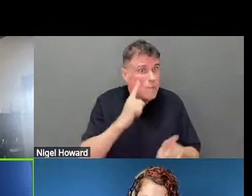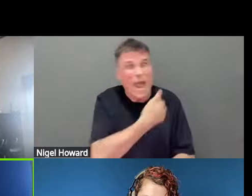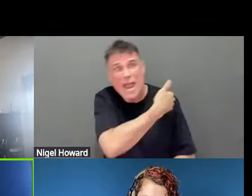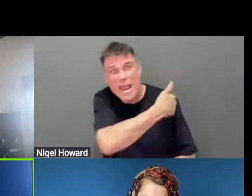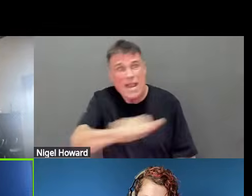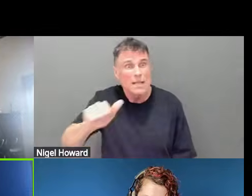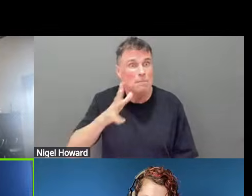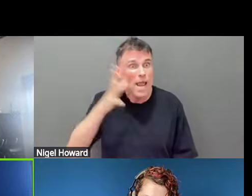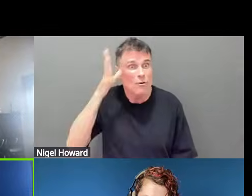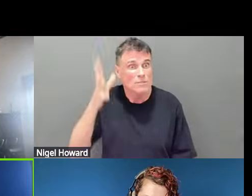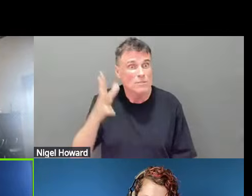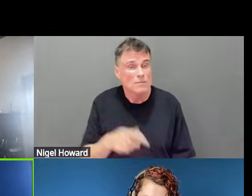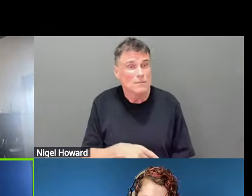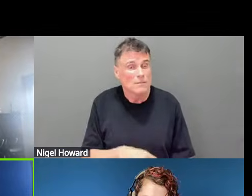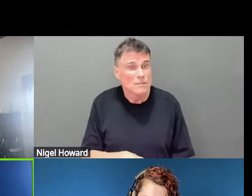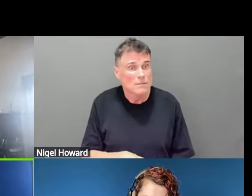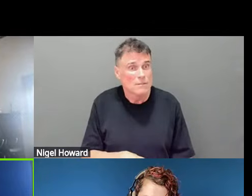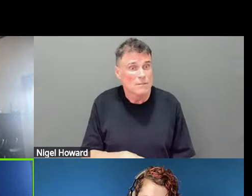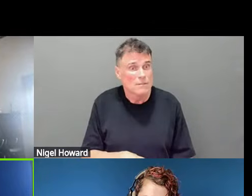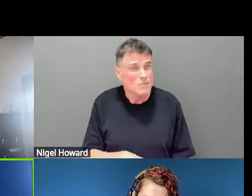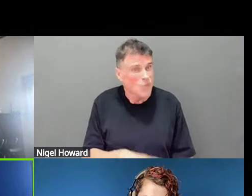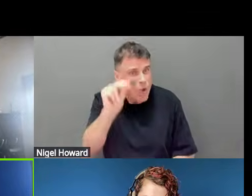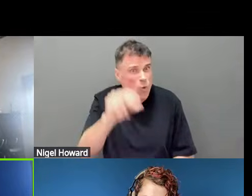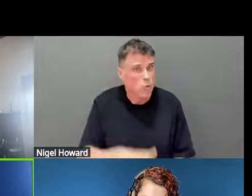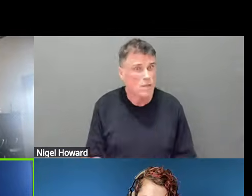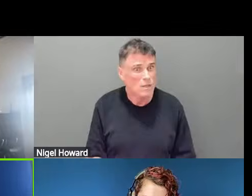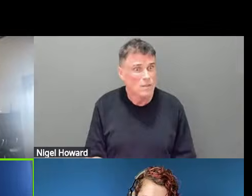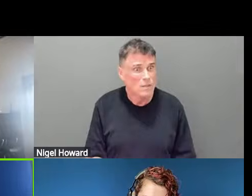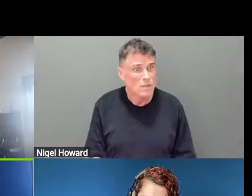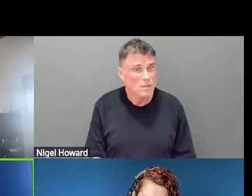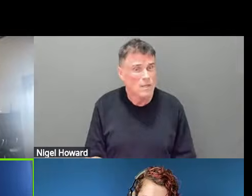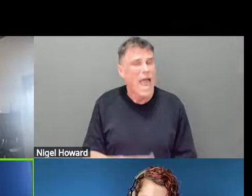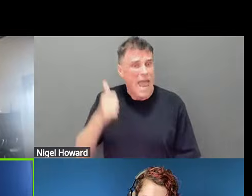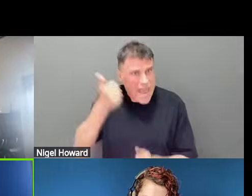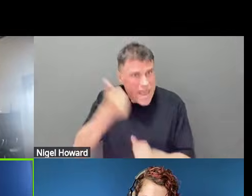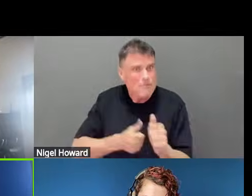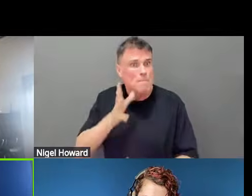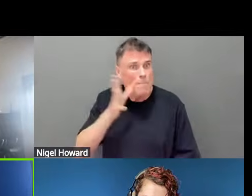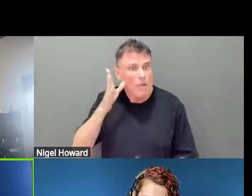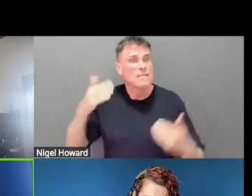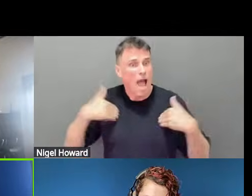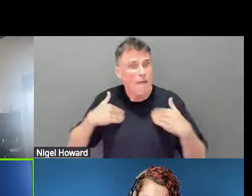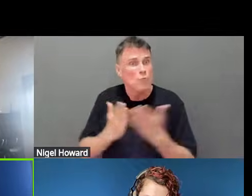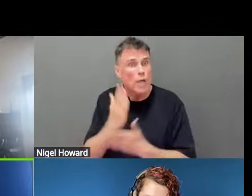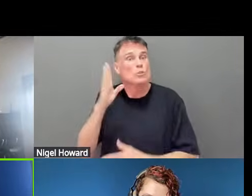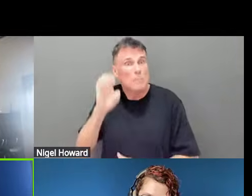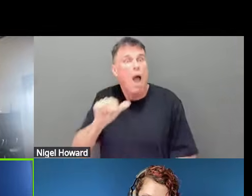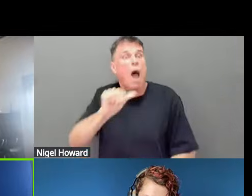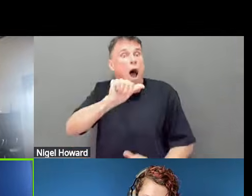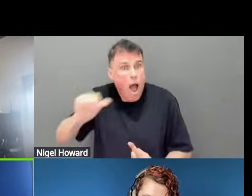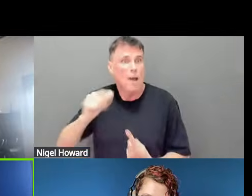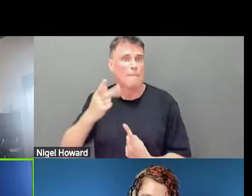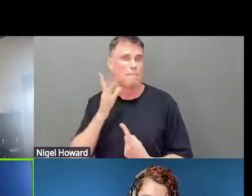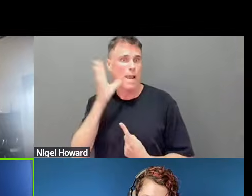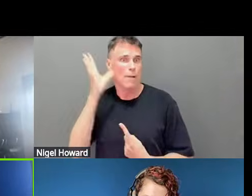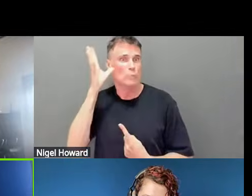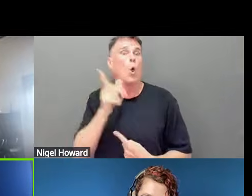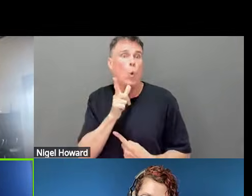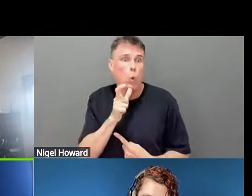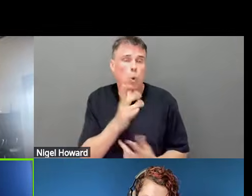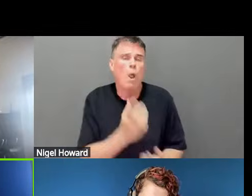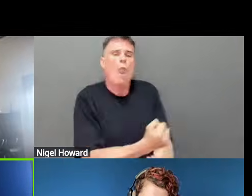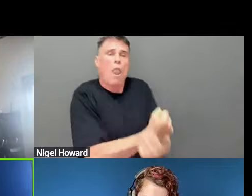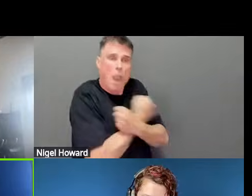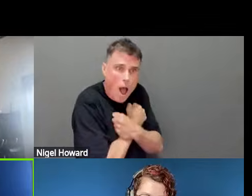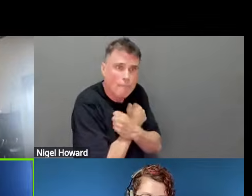their child, would you do that for any other child? I don't think so. Every child